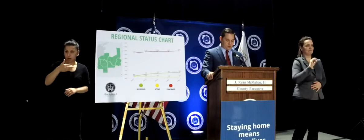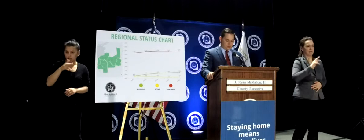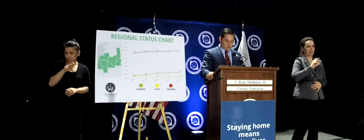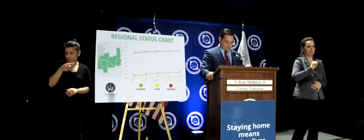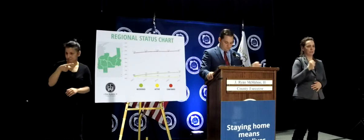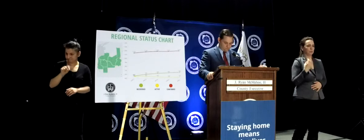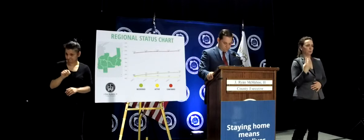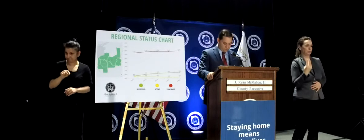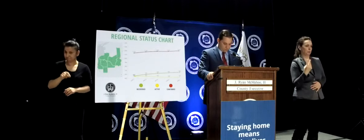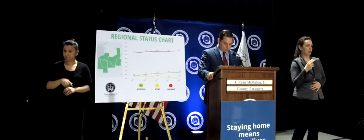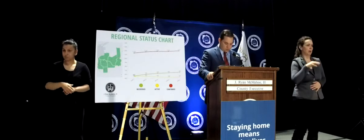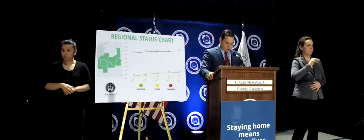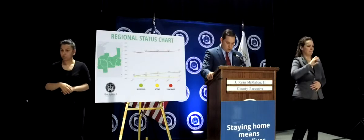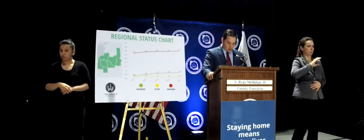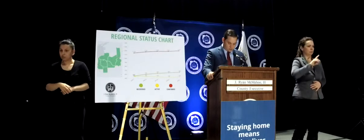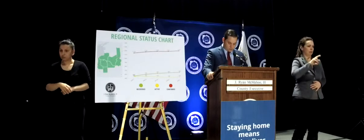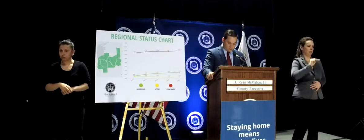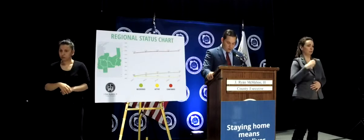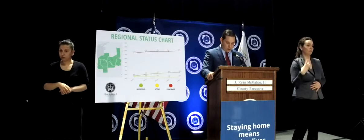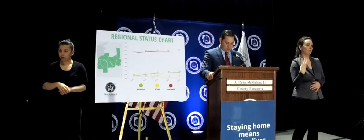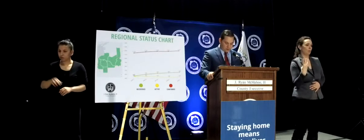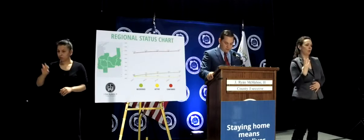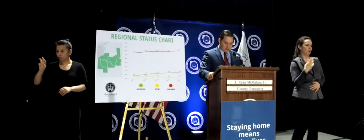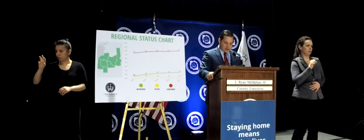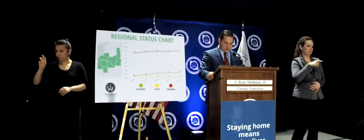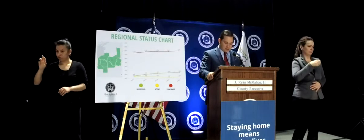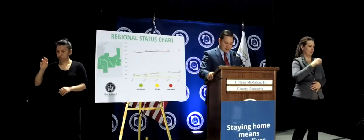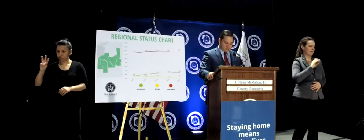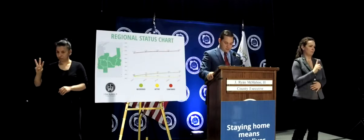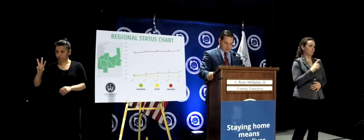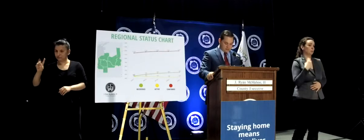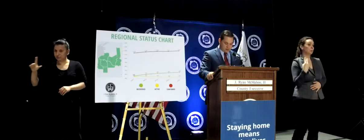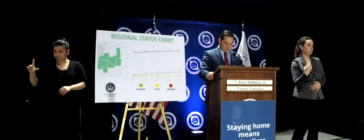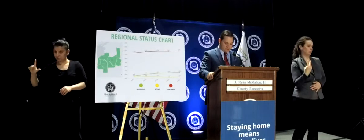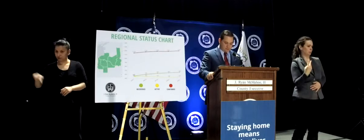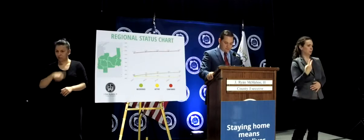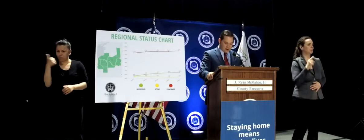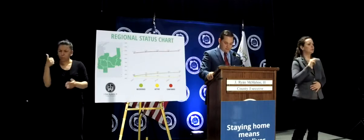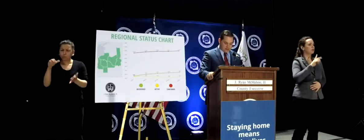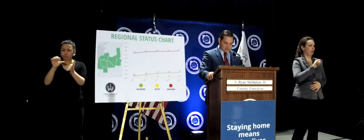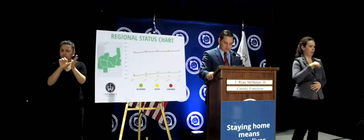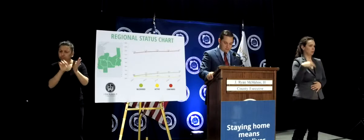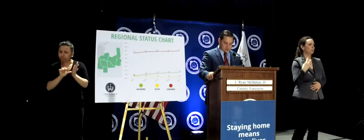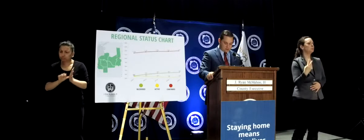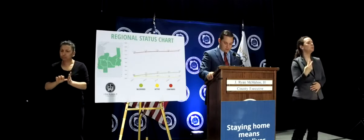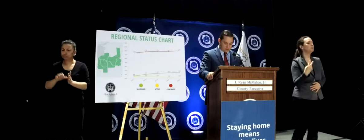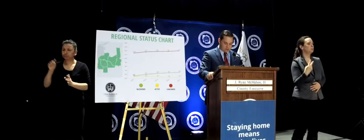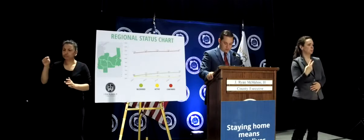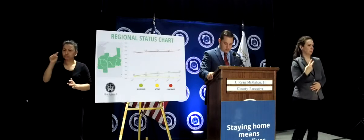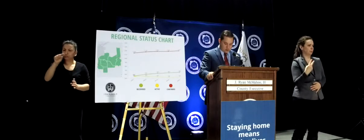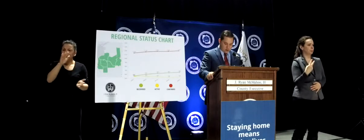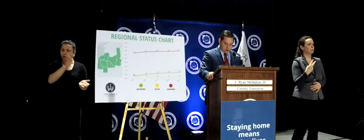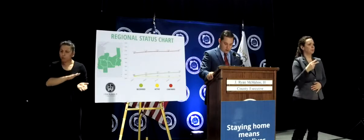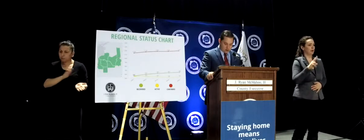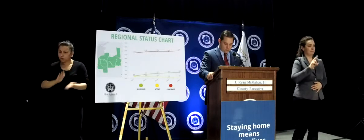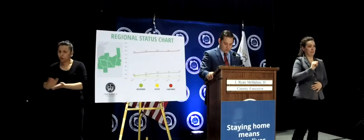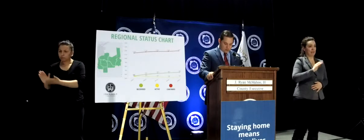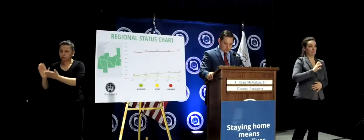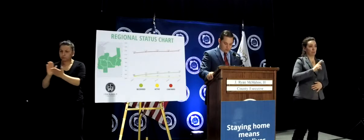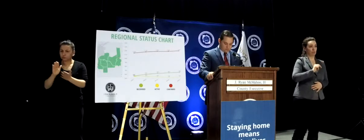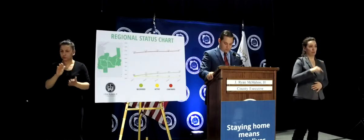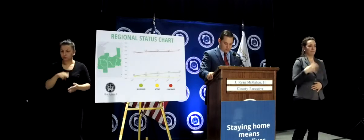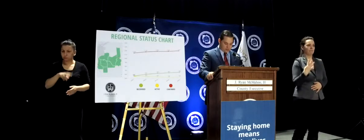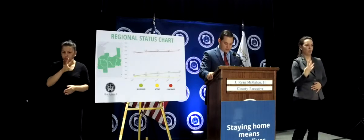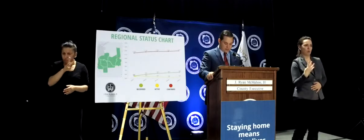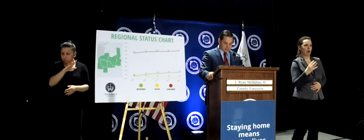and 2 Tully. So far, there have been 8,755 tests administered. We